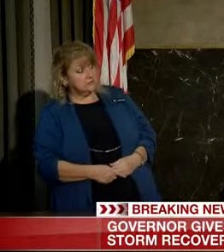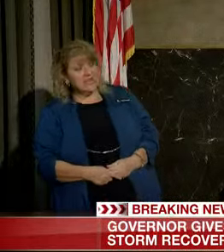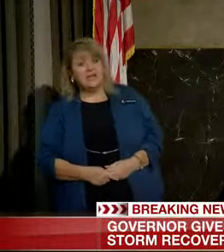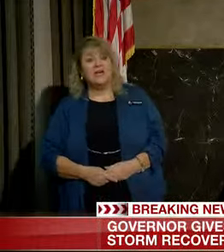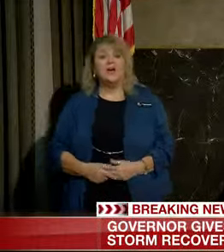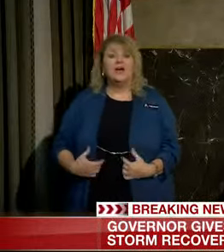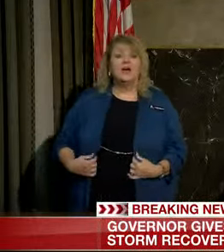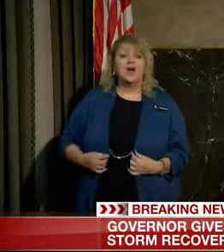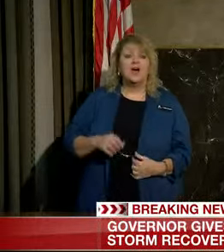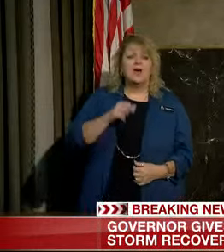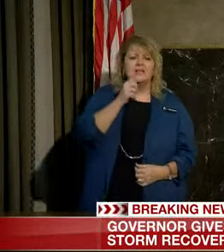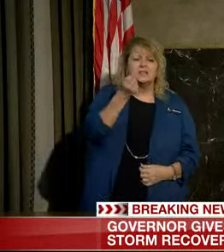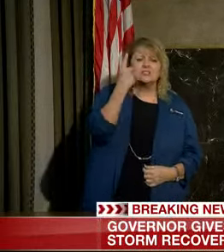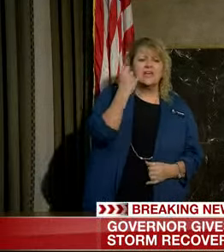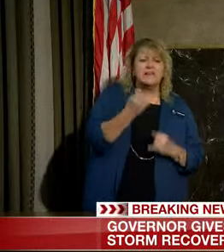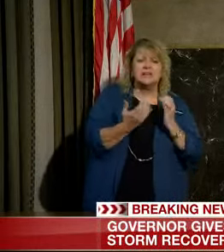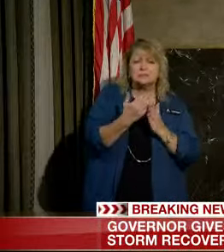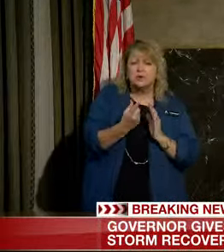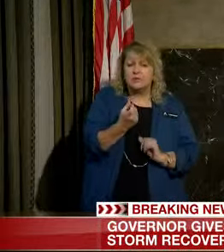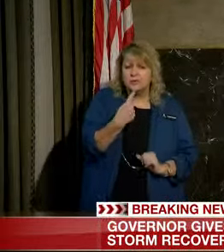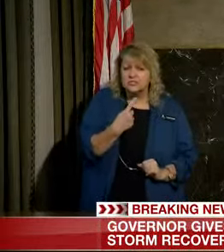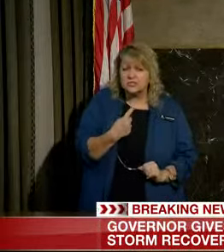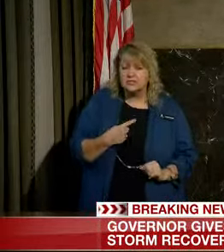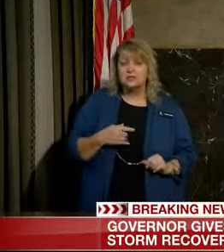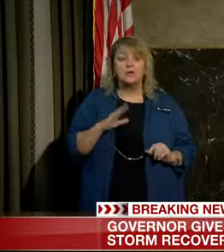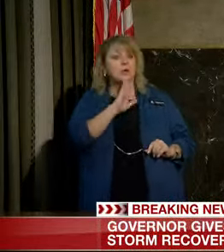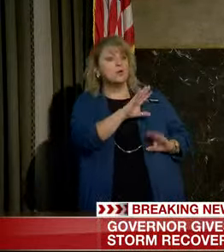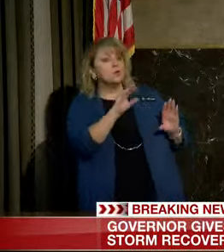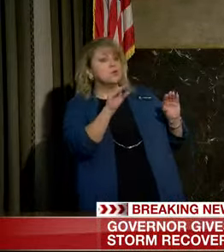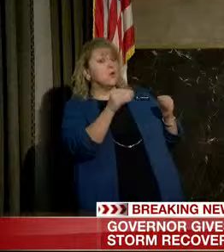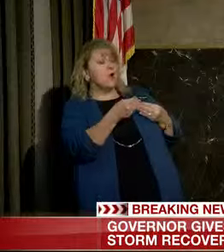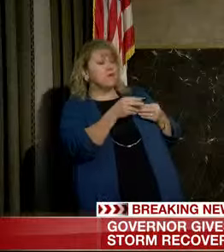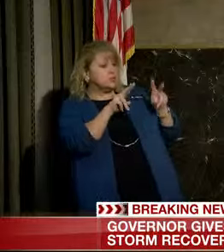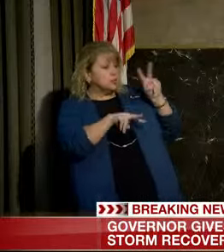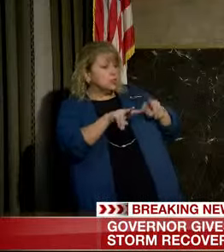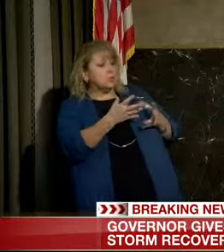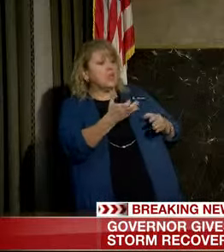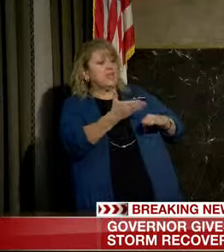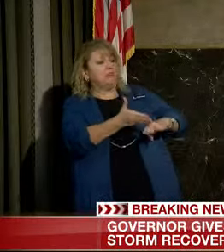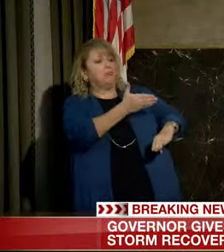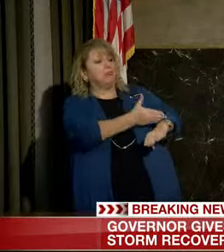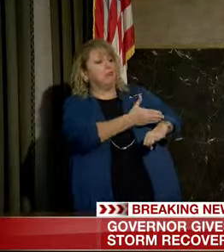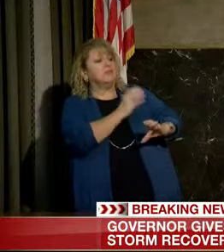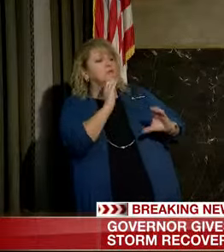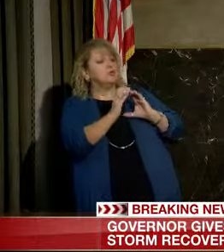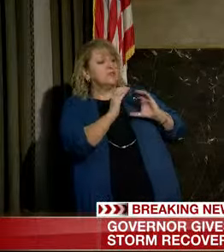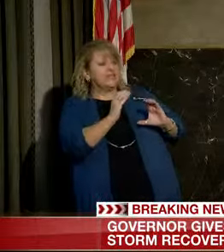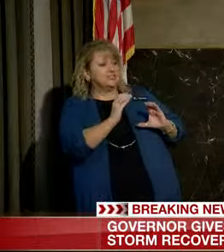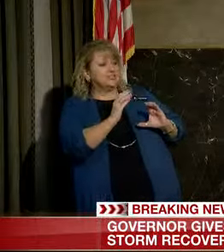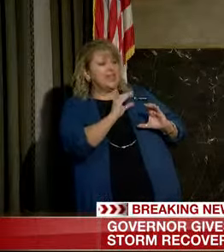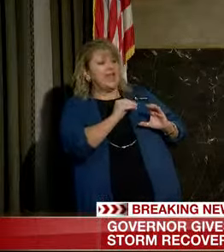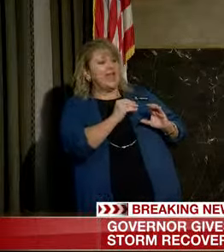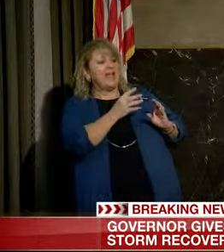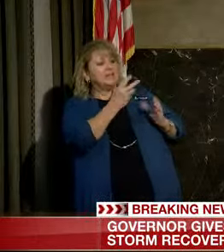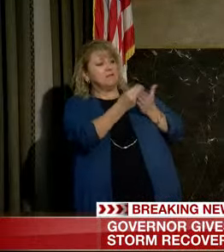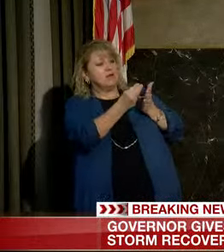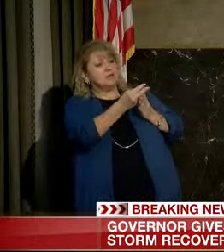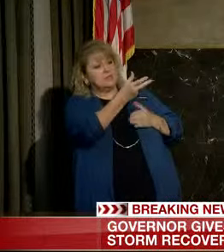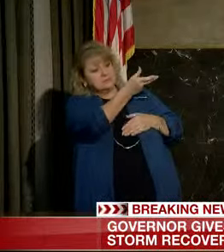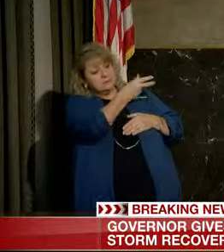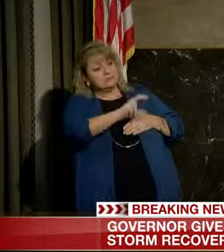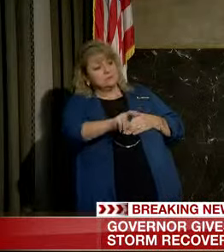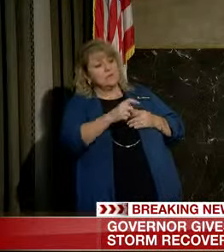I didn't understand the last part of the question. Is your office looking to improve communication and the transfer of funds